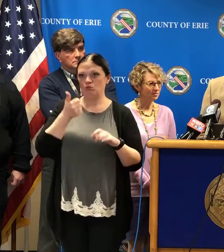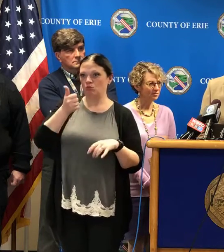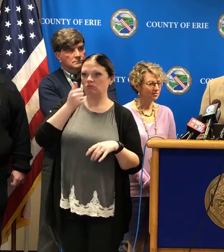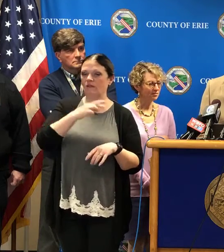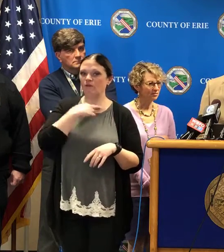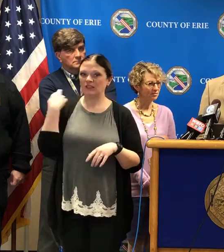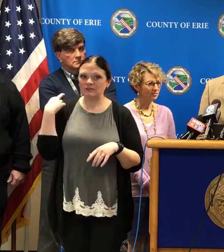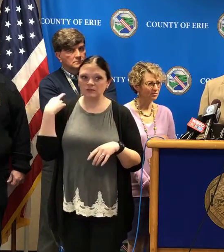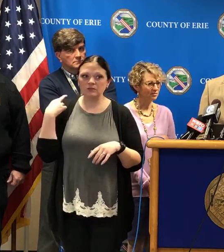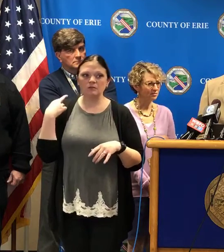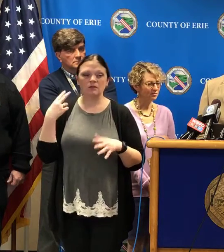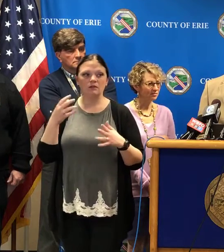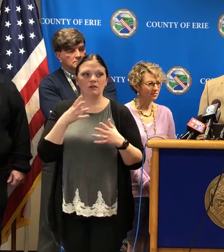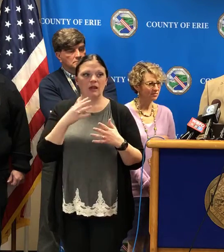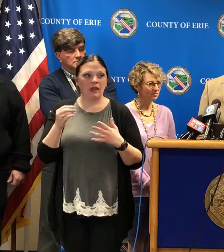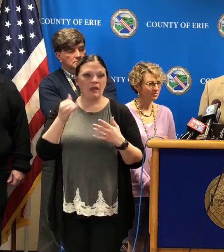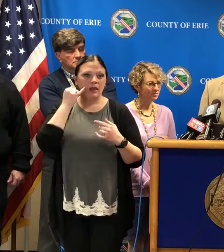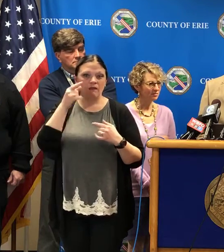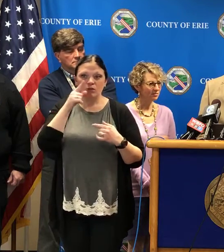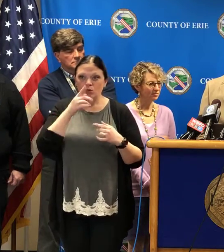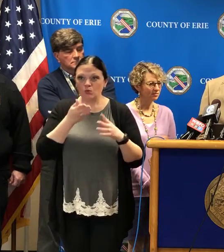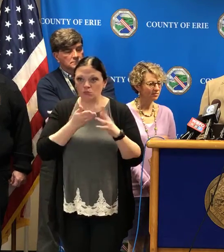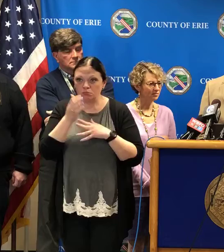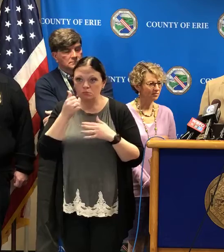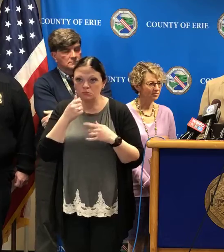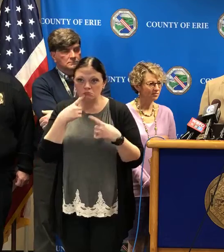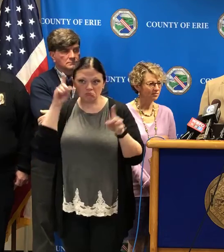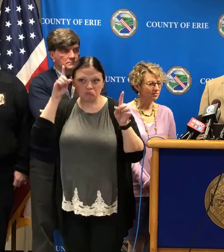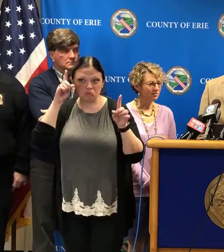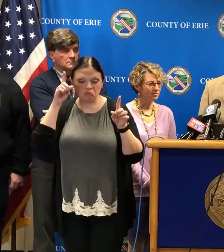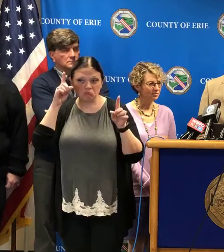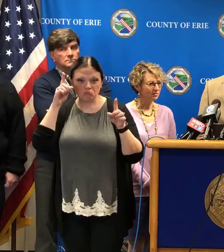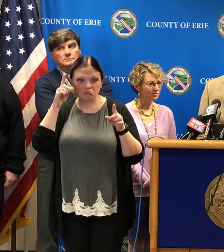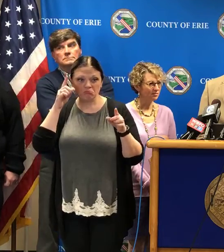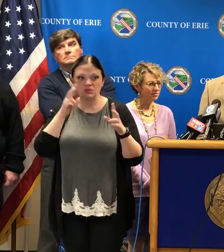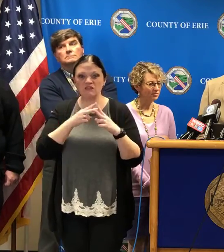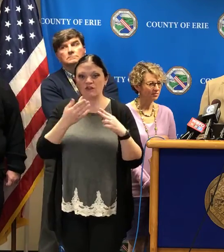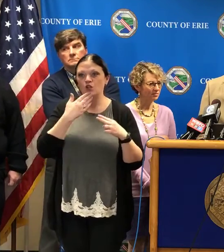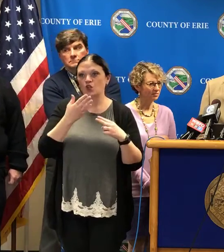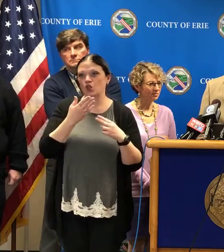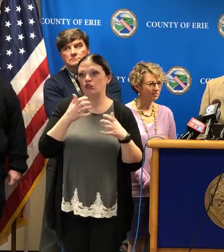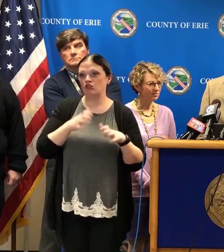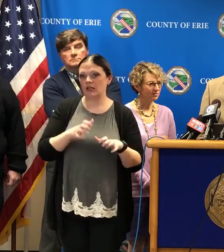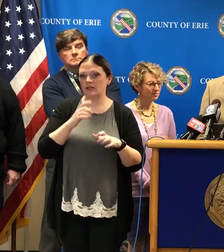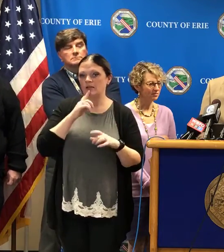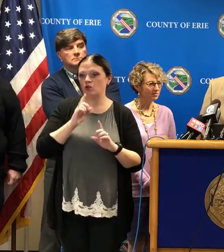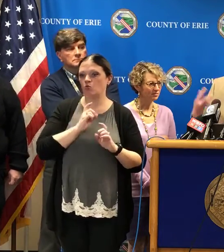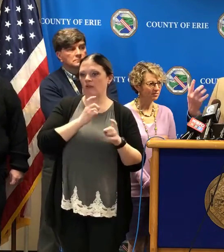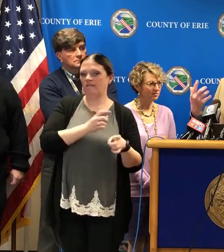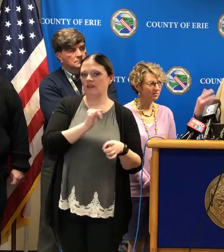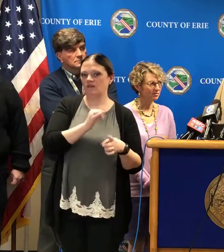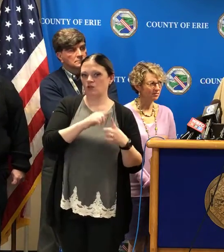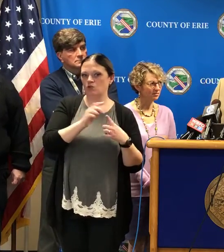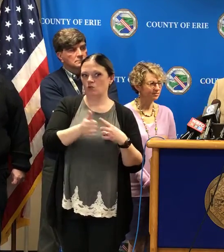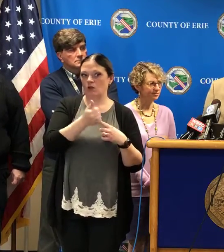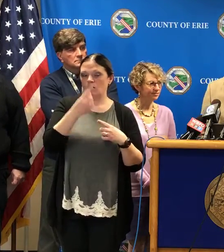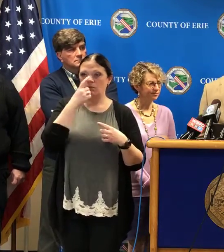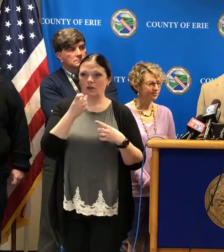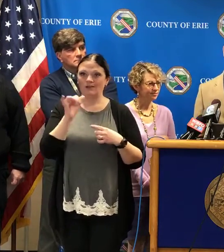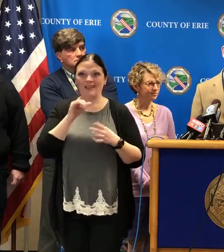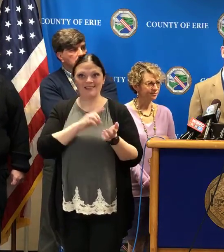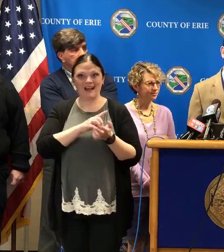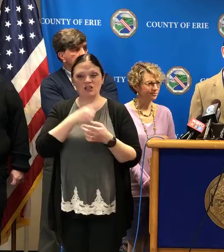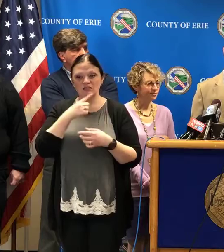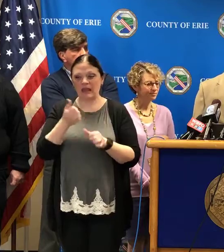risk, and even if you get through it okay, there's a very good chance you can infect someone else, because the infection rate, as the doc noted, is for